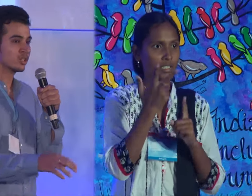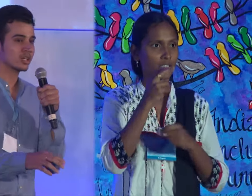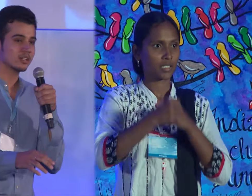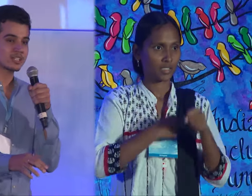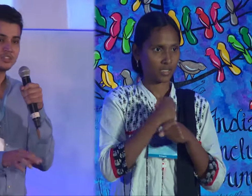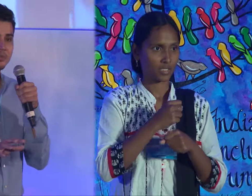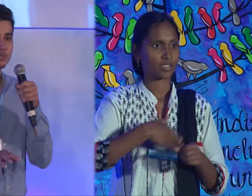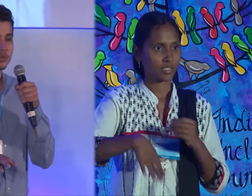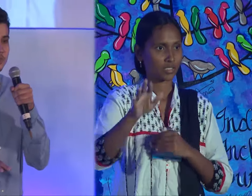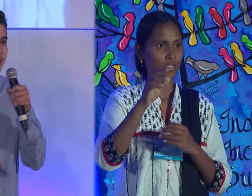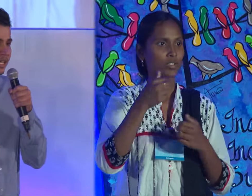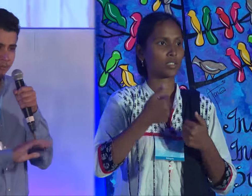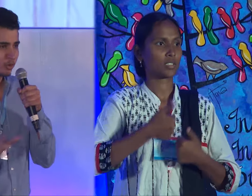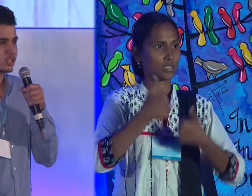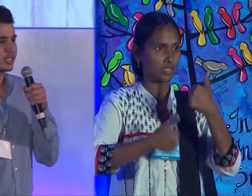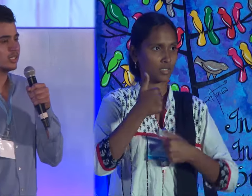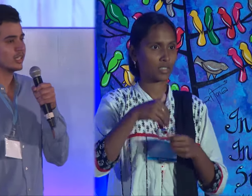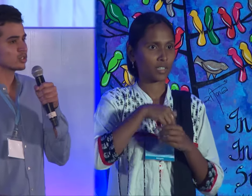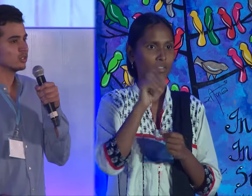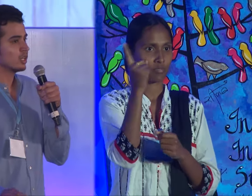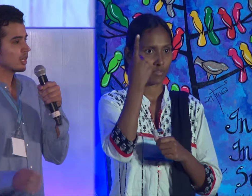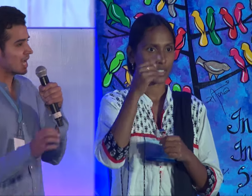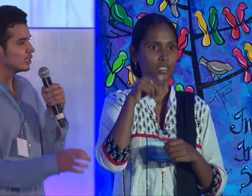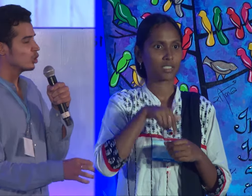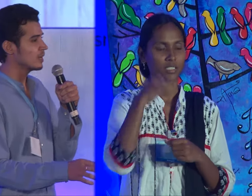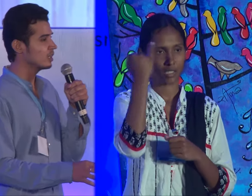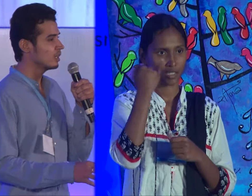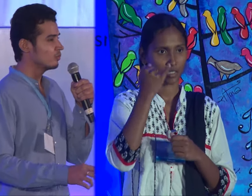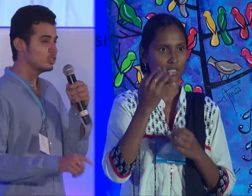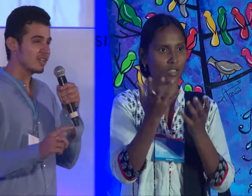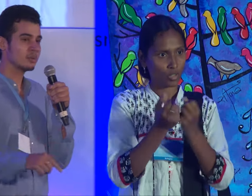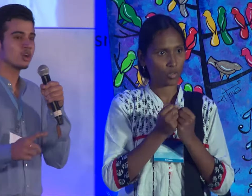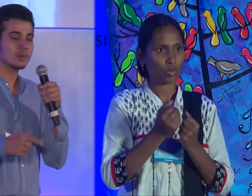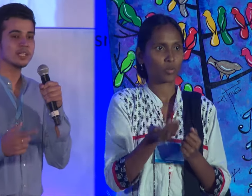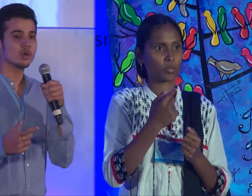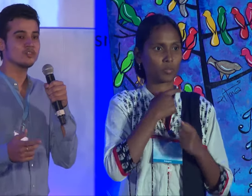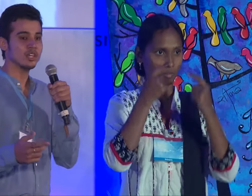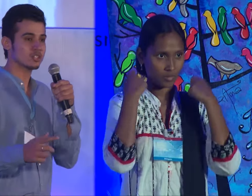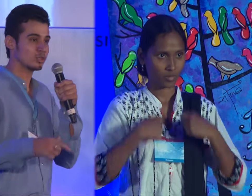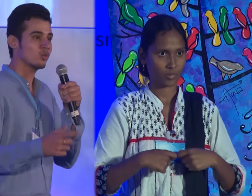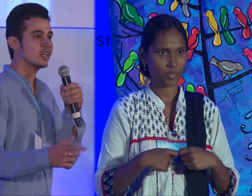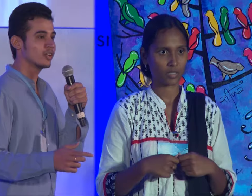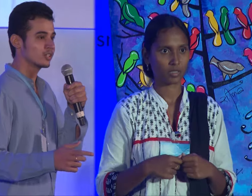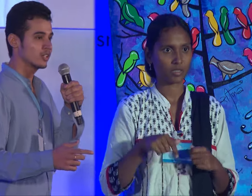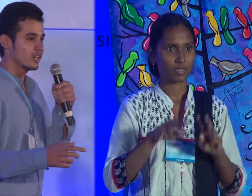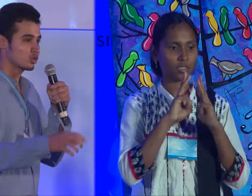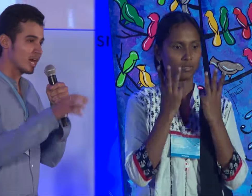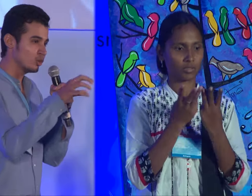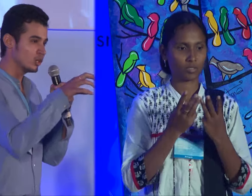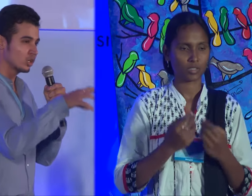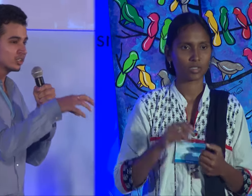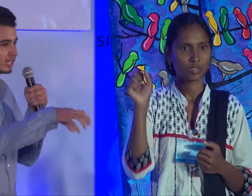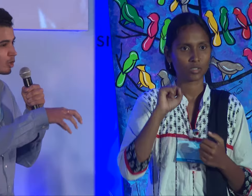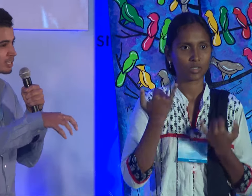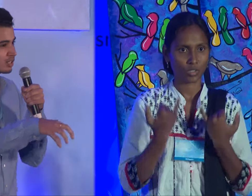to the National Cadet Wrestling Championships, came first in the nation, had the gold medal, which gave him an automatic qualification for the world event. So